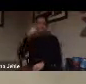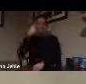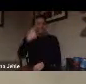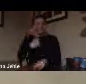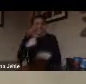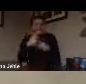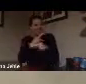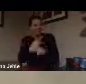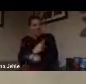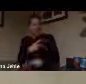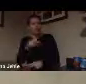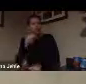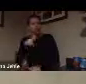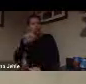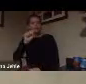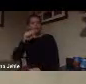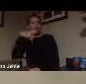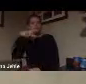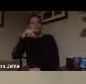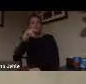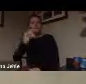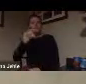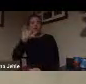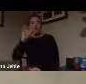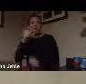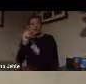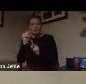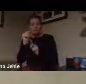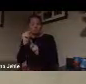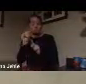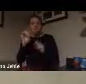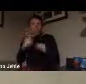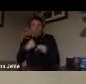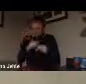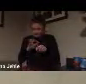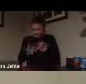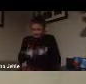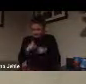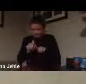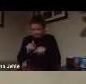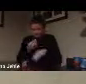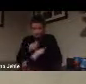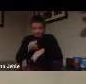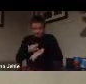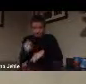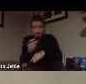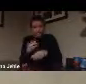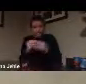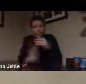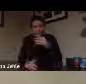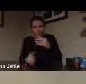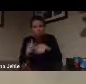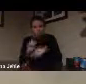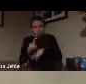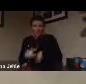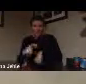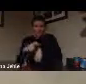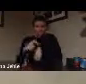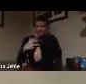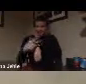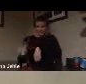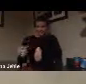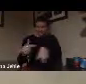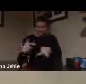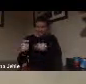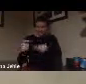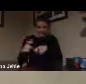It's a spotlight. So I. Okay, then we have some questions, but to remind you, Dan and Carolyn, this time is going fast. You